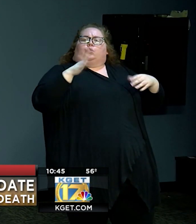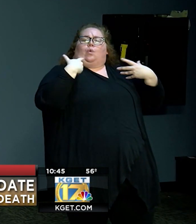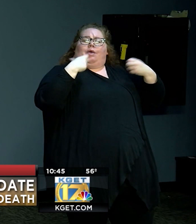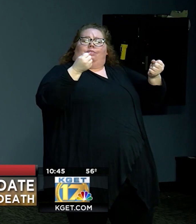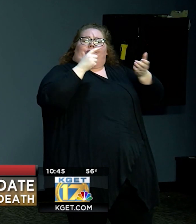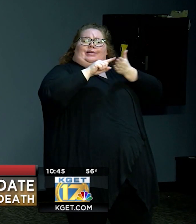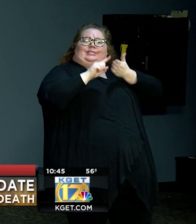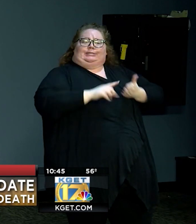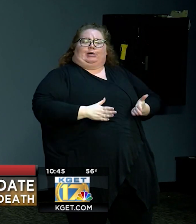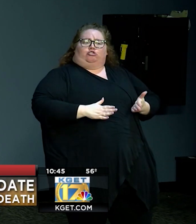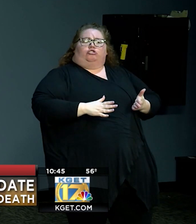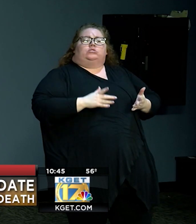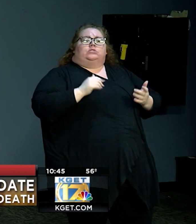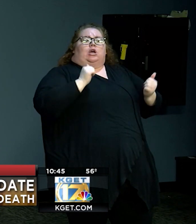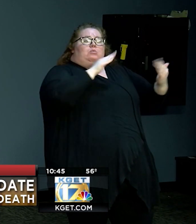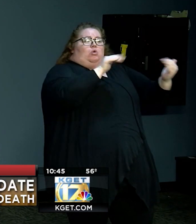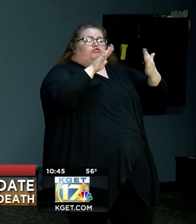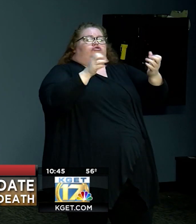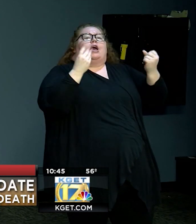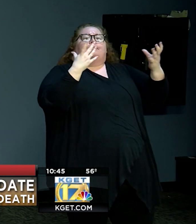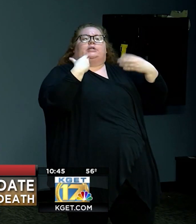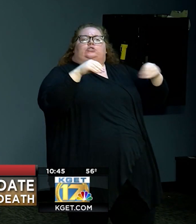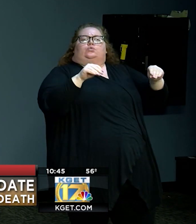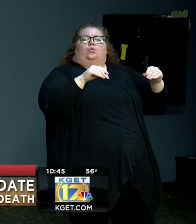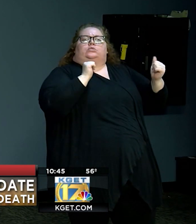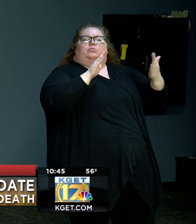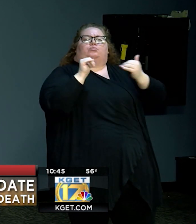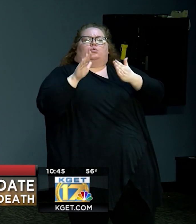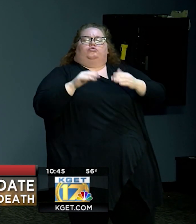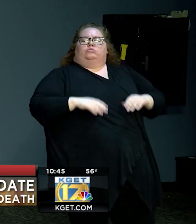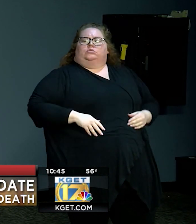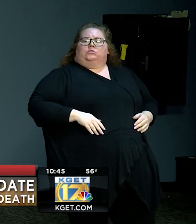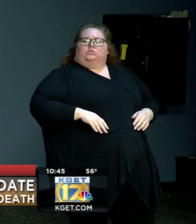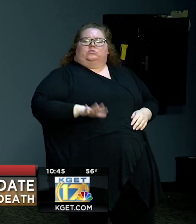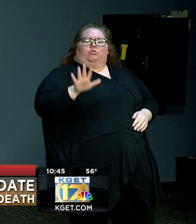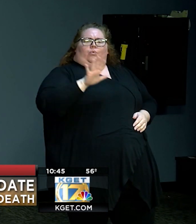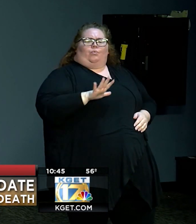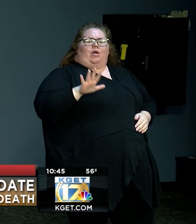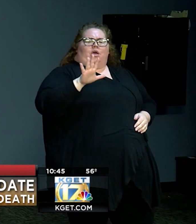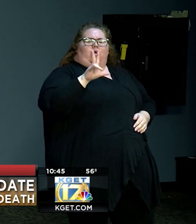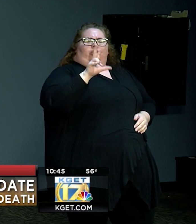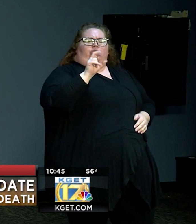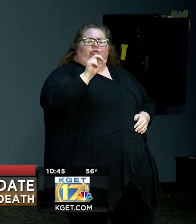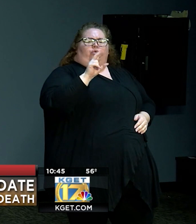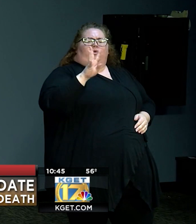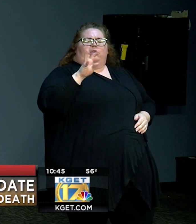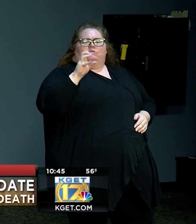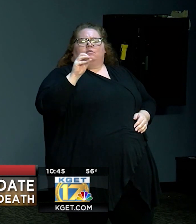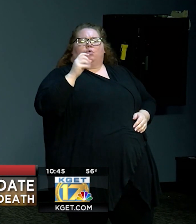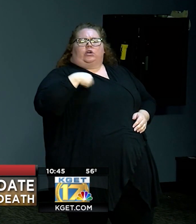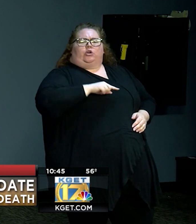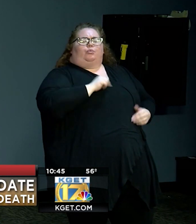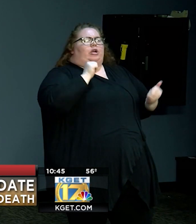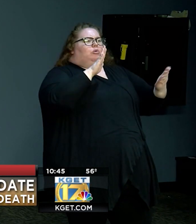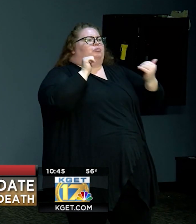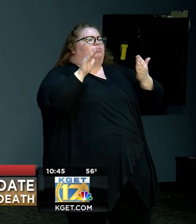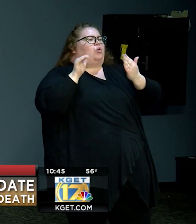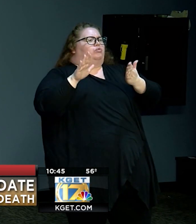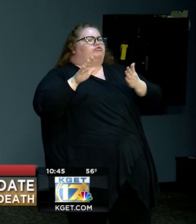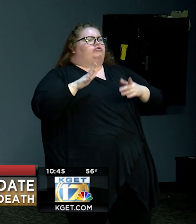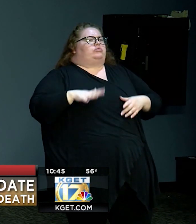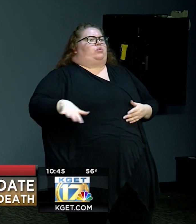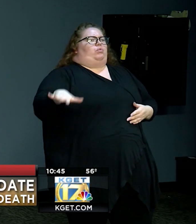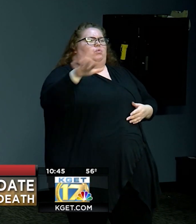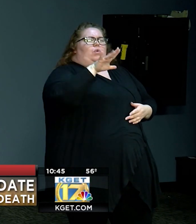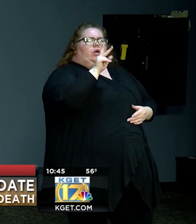How many businesses, I mean? So I have a list. There's approximately 30 or 40 that I'm aware of. Throughout the county?